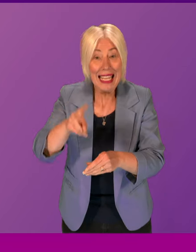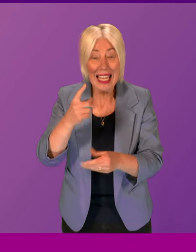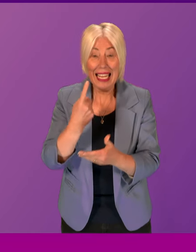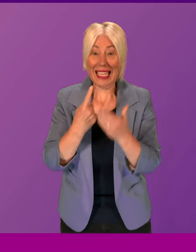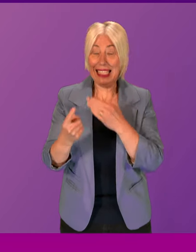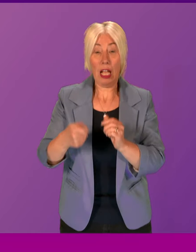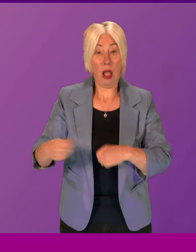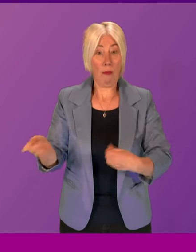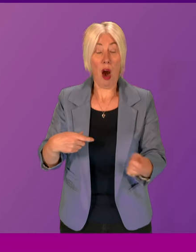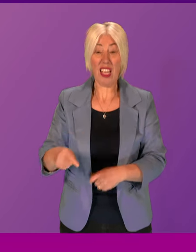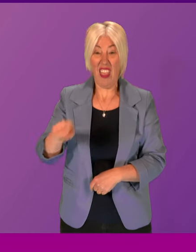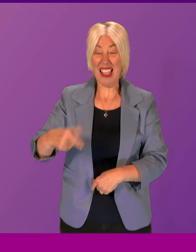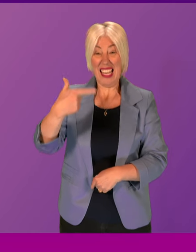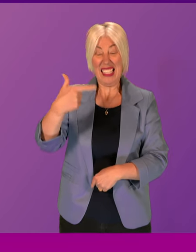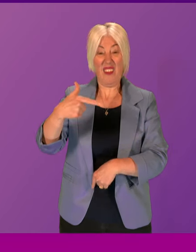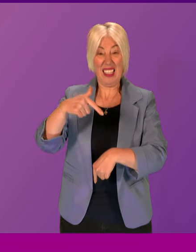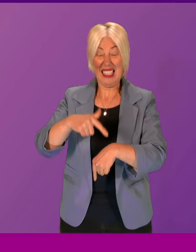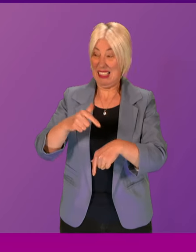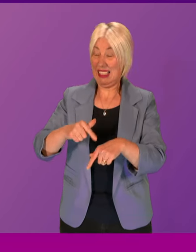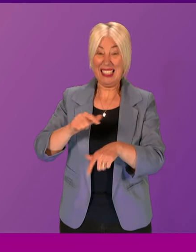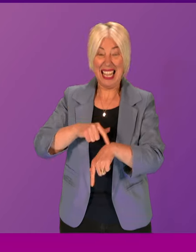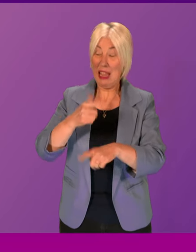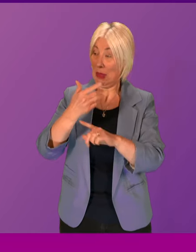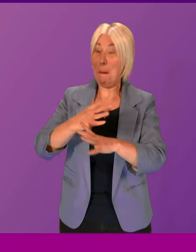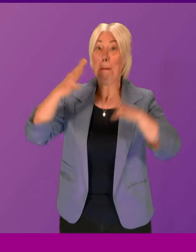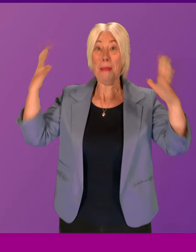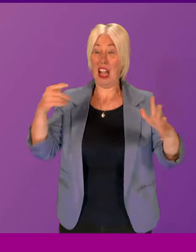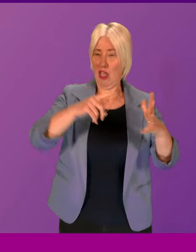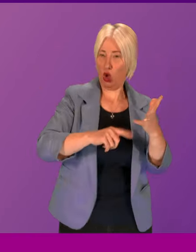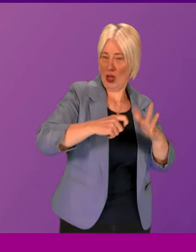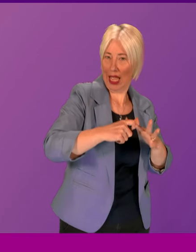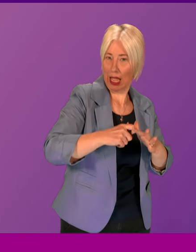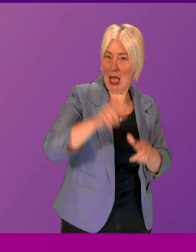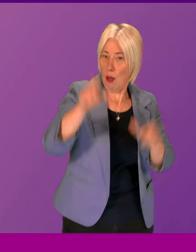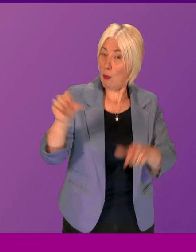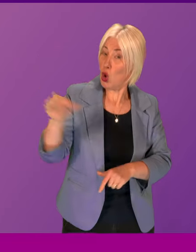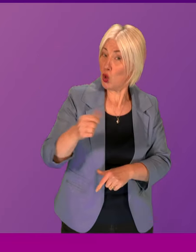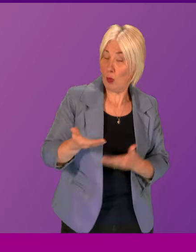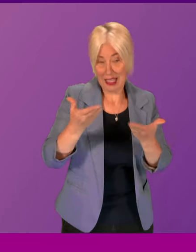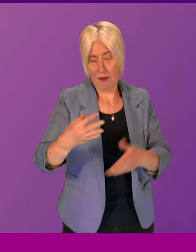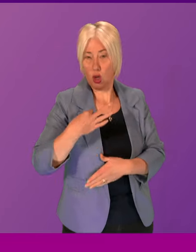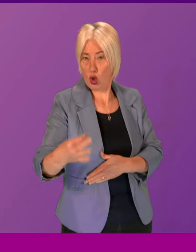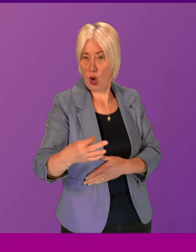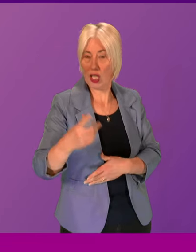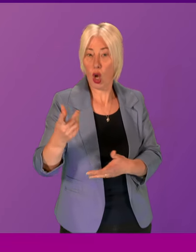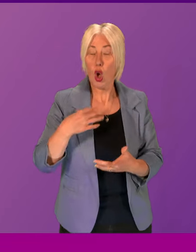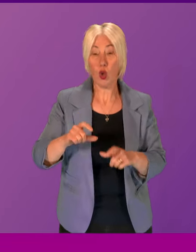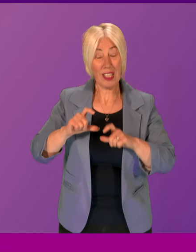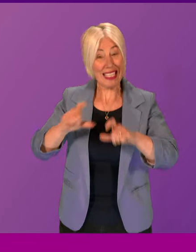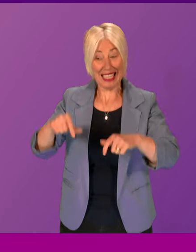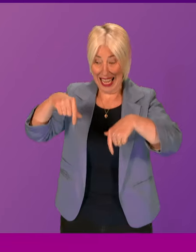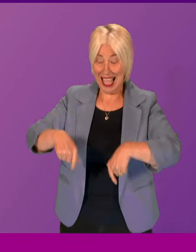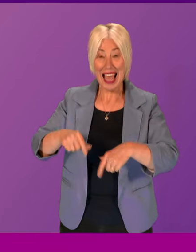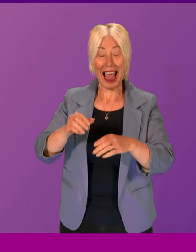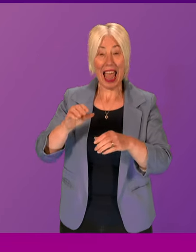seven times the size of the UK. the people of Scotland should be given that choice. Do they want to stay in broken Brexit Britain,